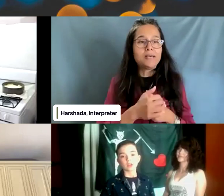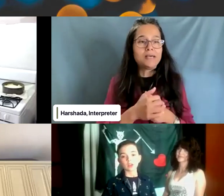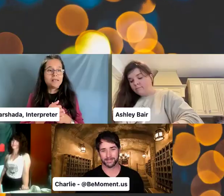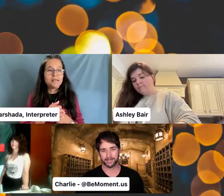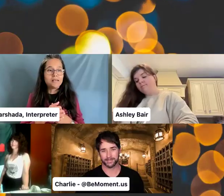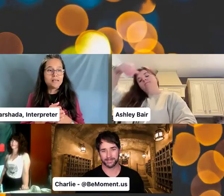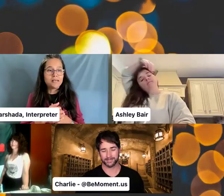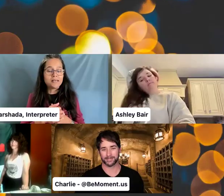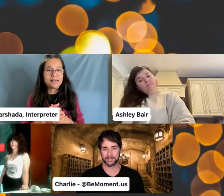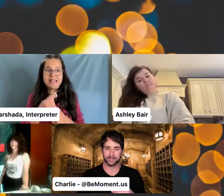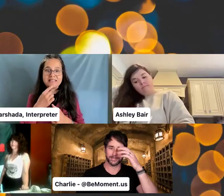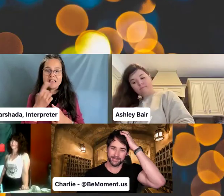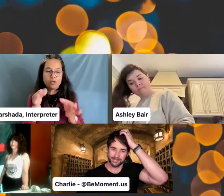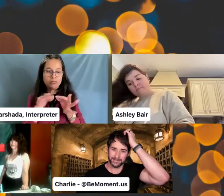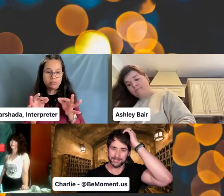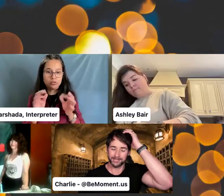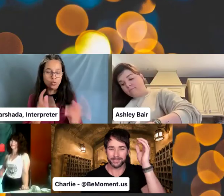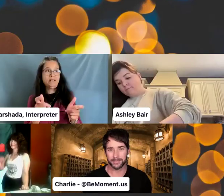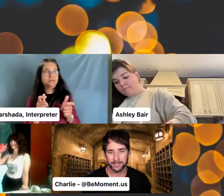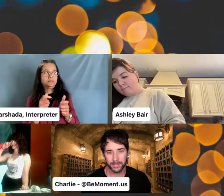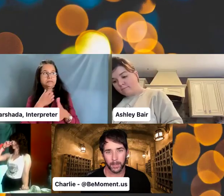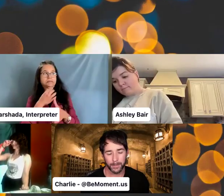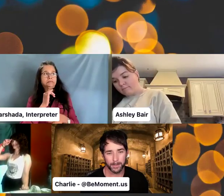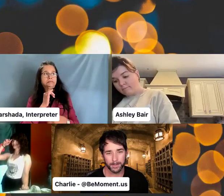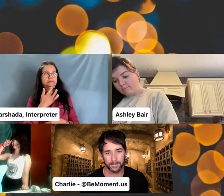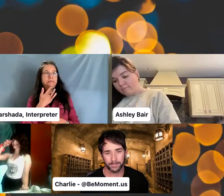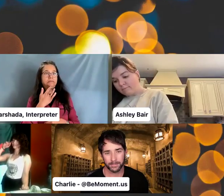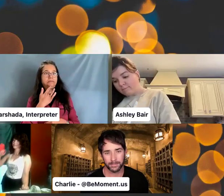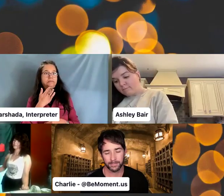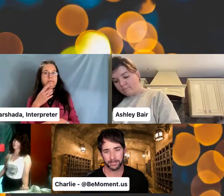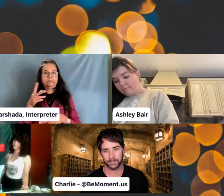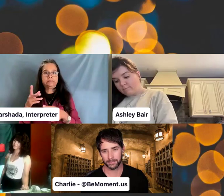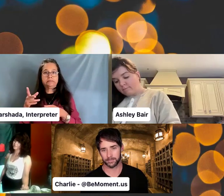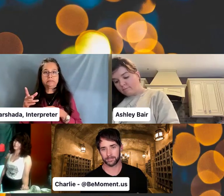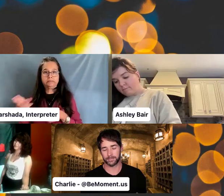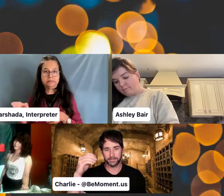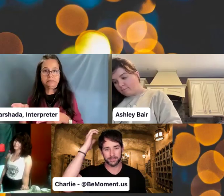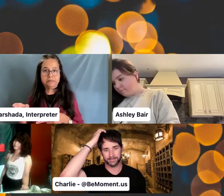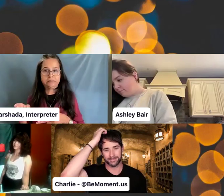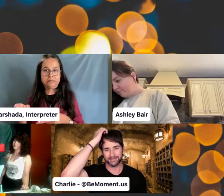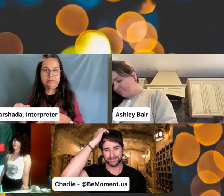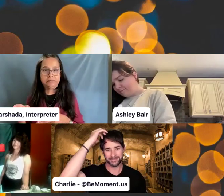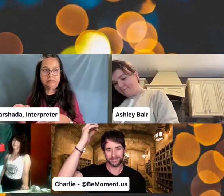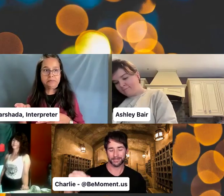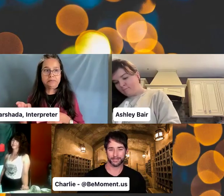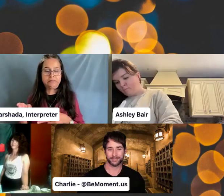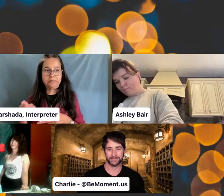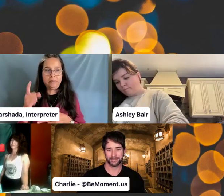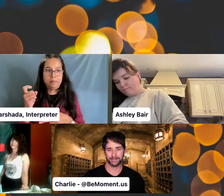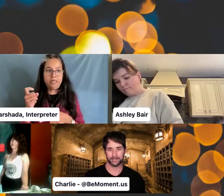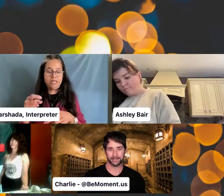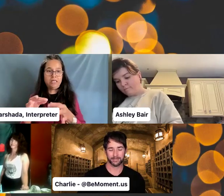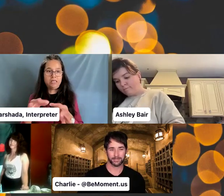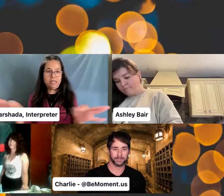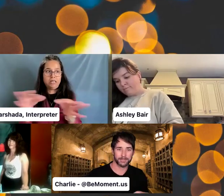line too quickly and I cut off Taika's line because it was taking too long. And we were